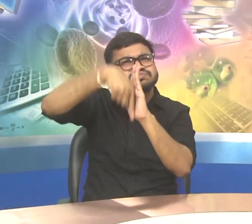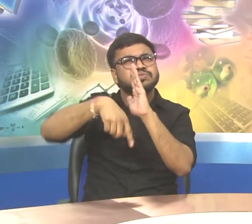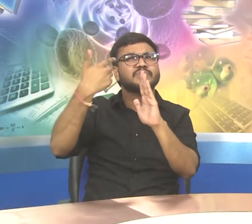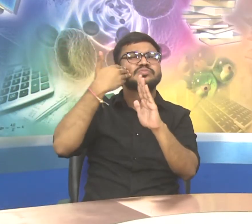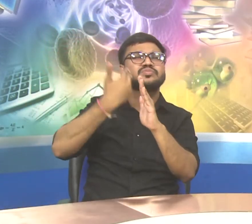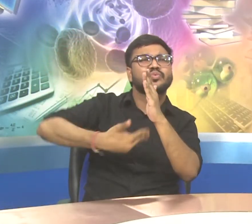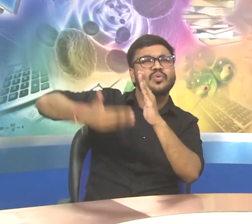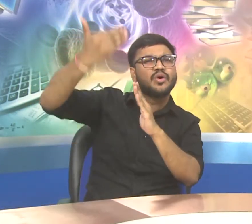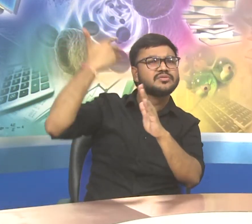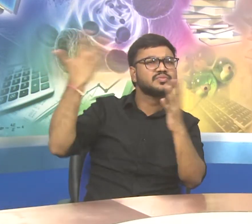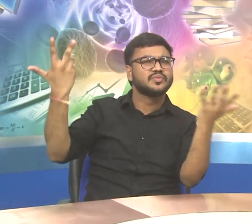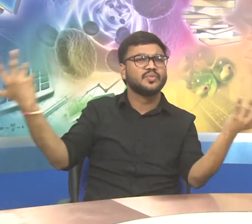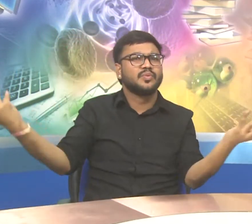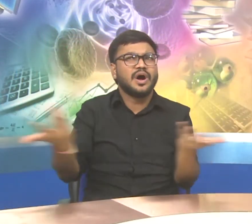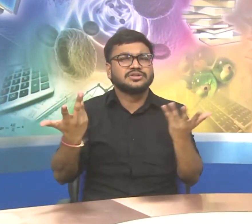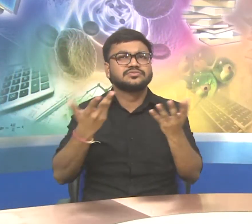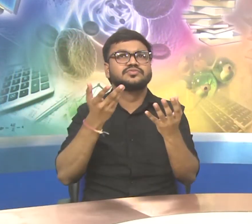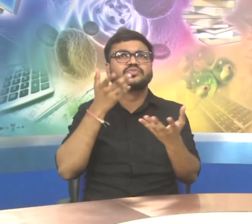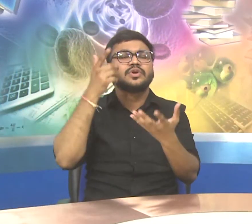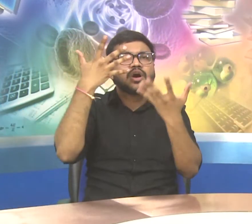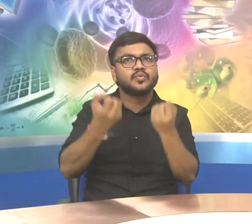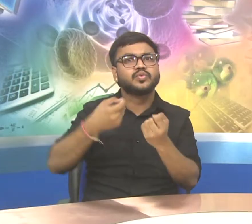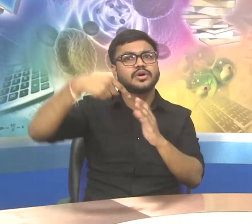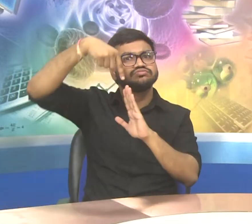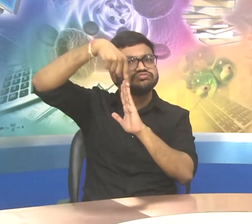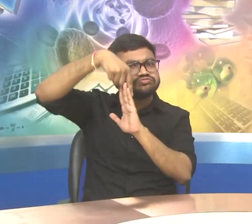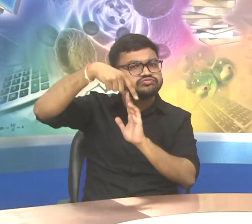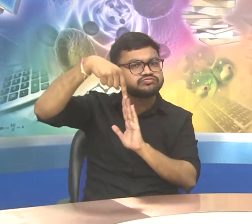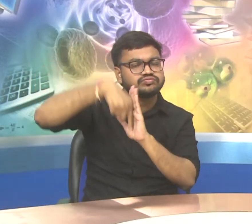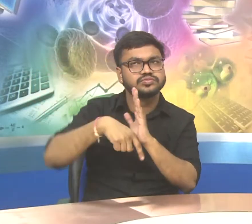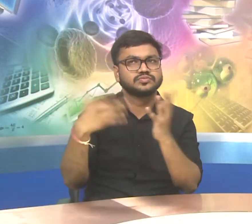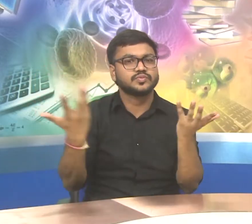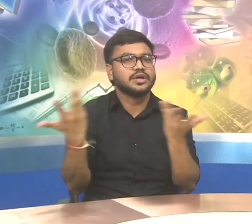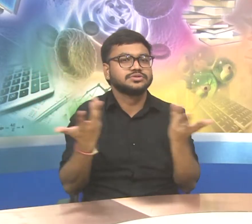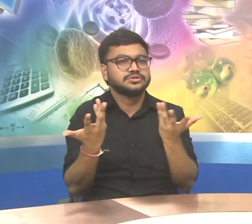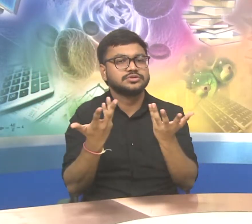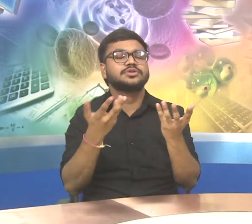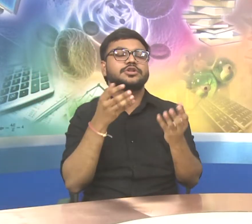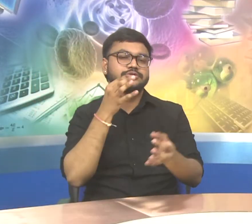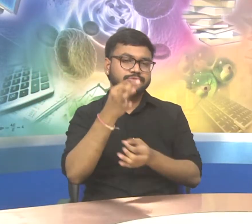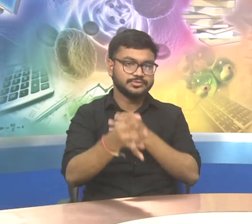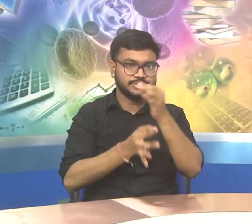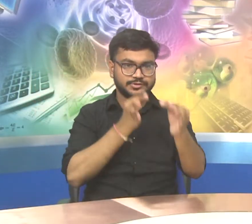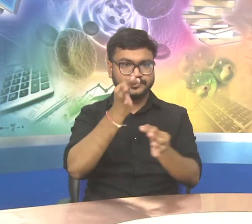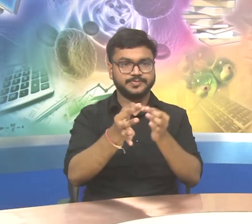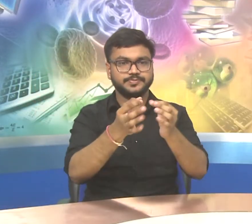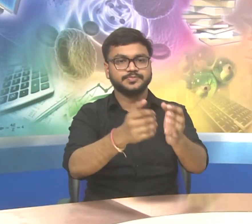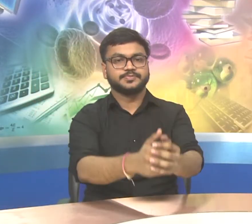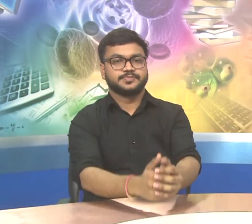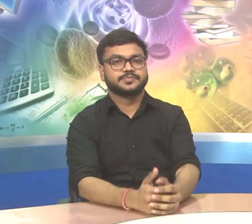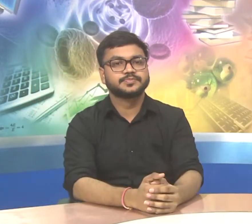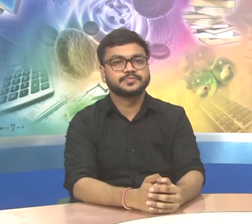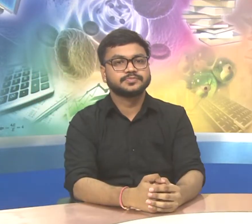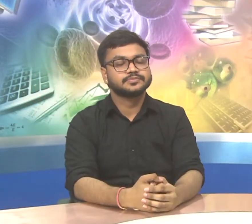how earth was formed and how life began and how different living things